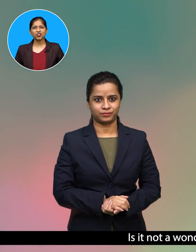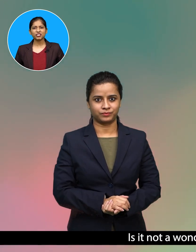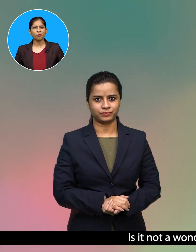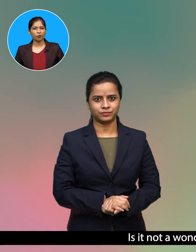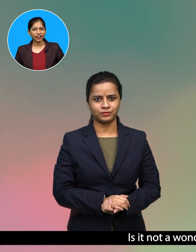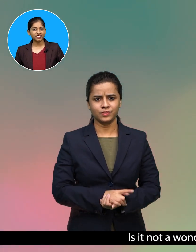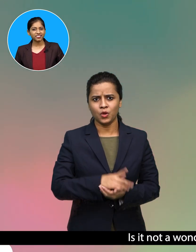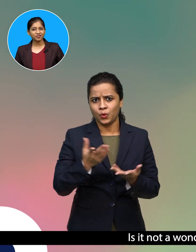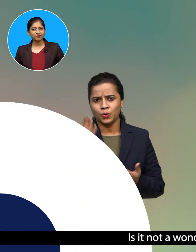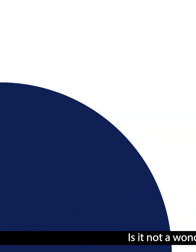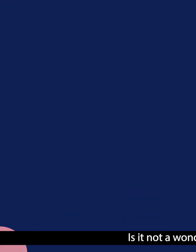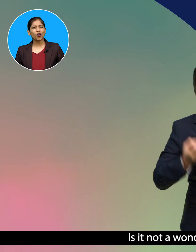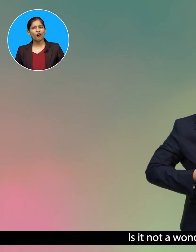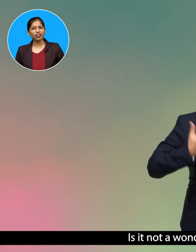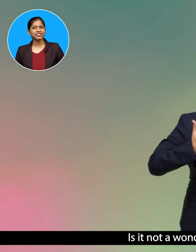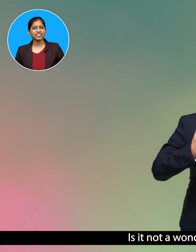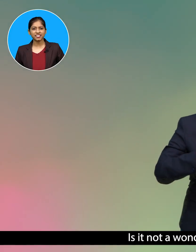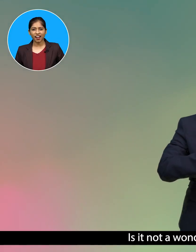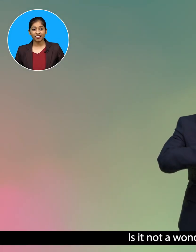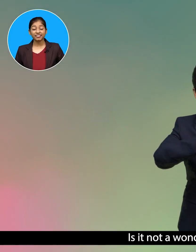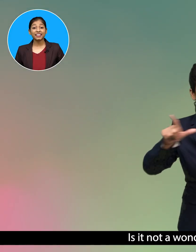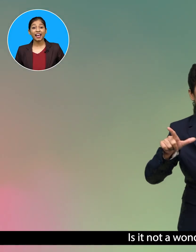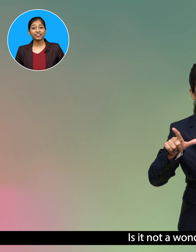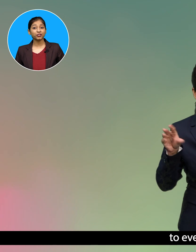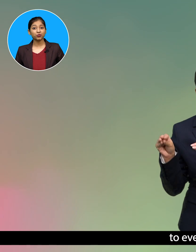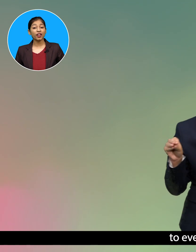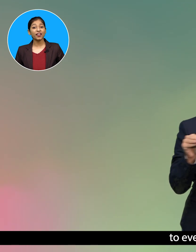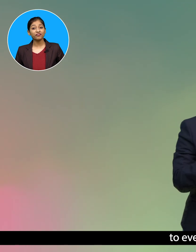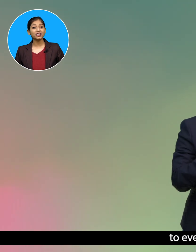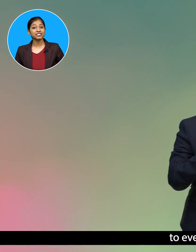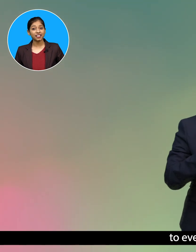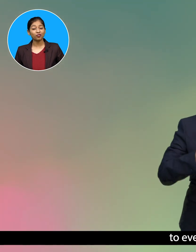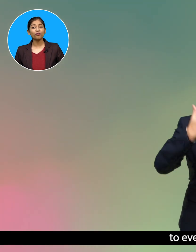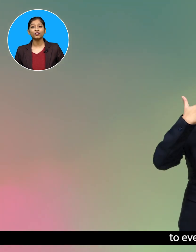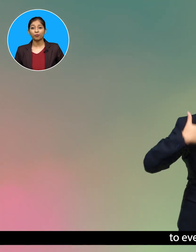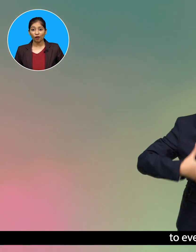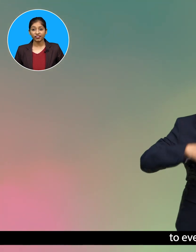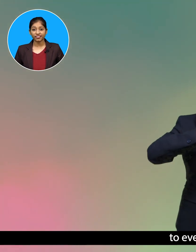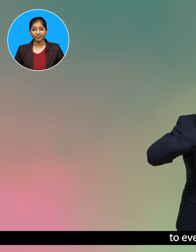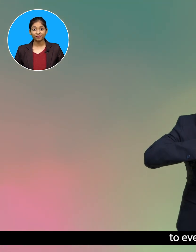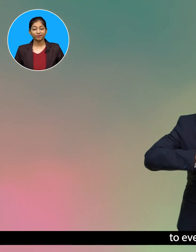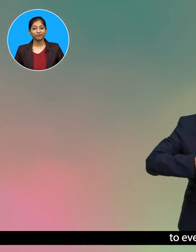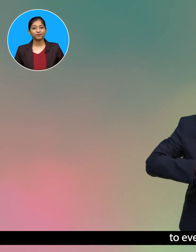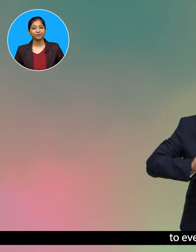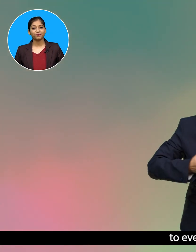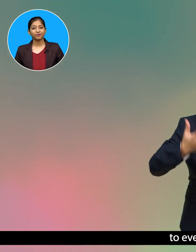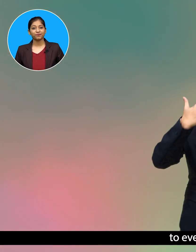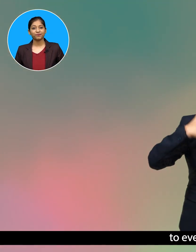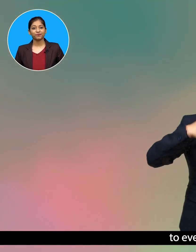Is it not a wonder that all these are carried to every cell of the body?